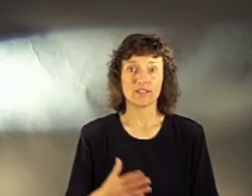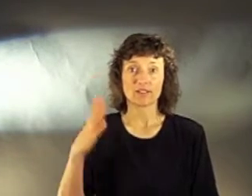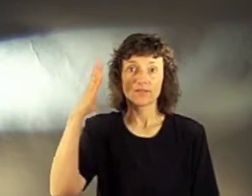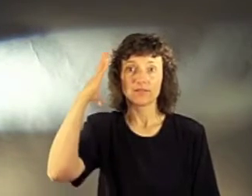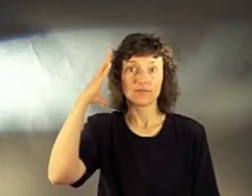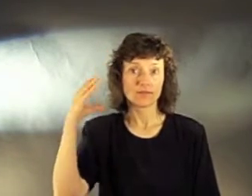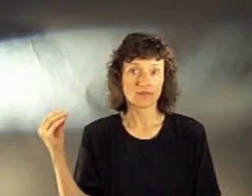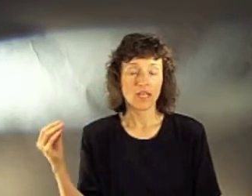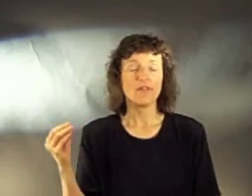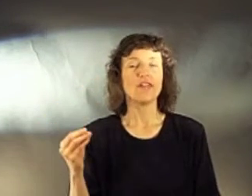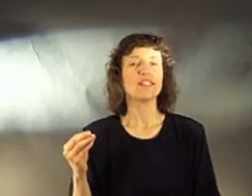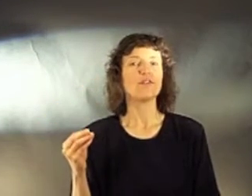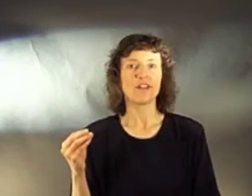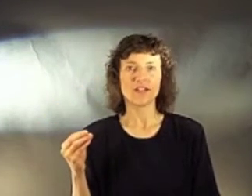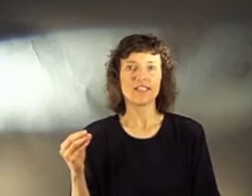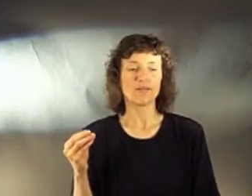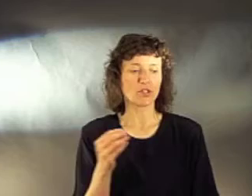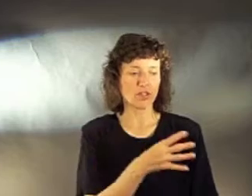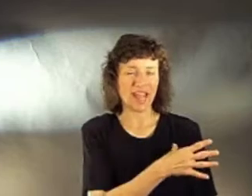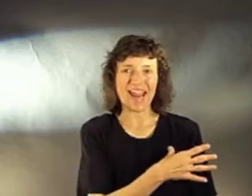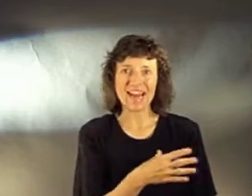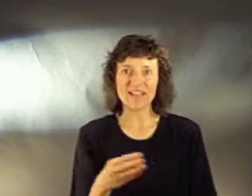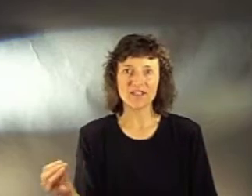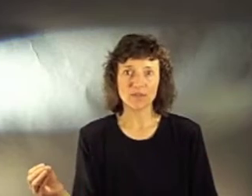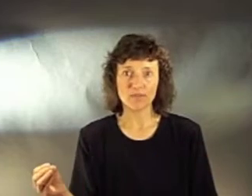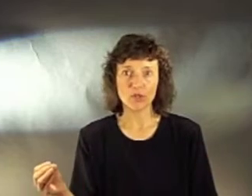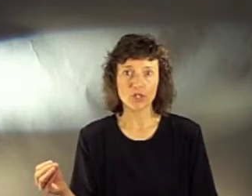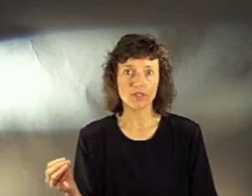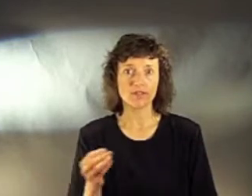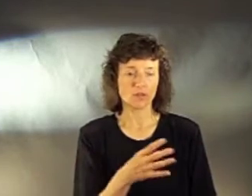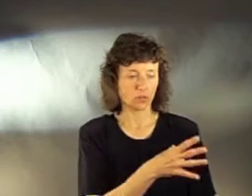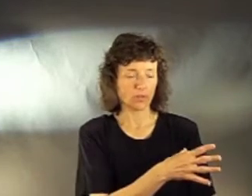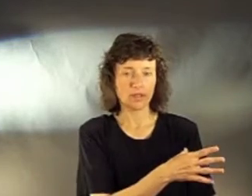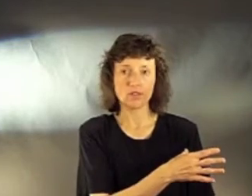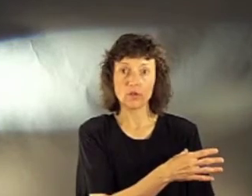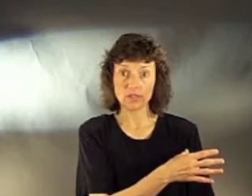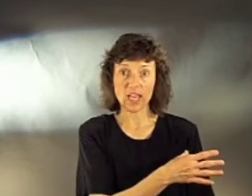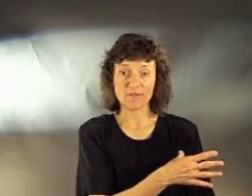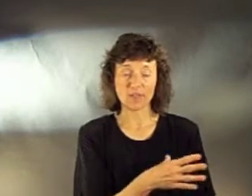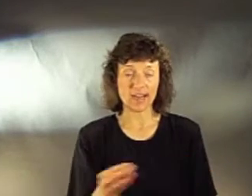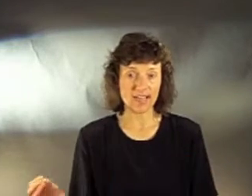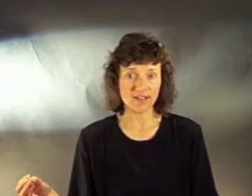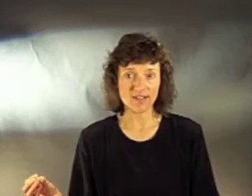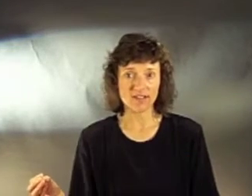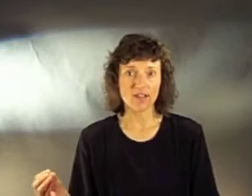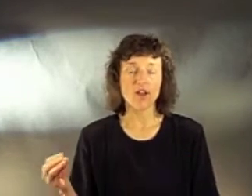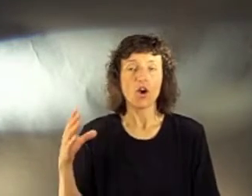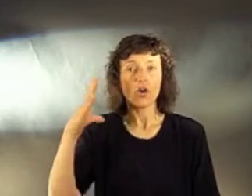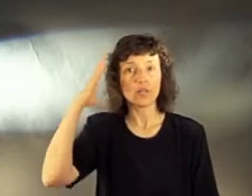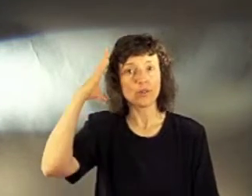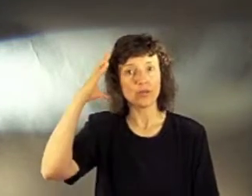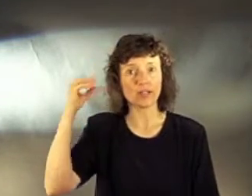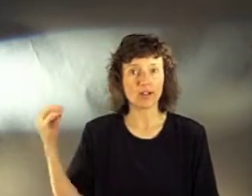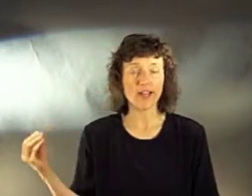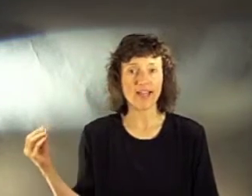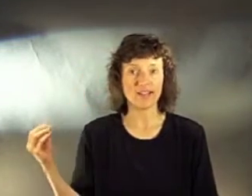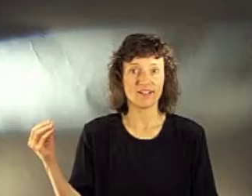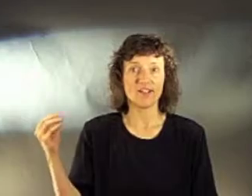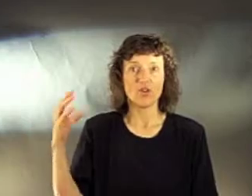Experience. This is very similar to the and motion when we do the sign for and, only we're doing it on our head. We're